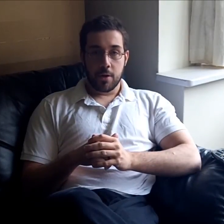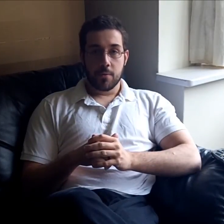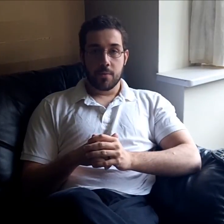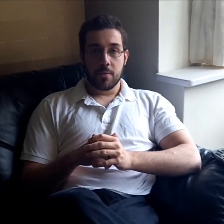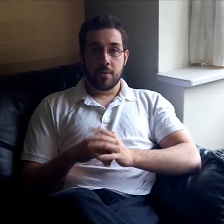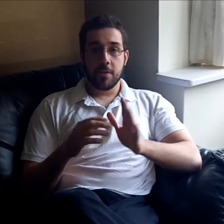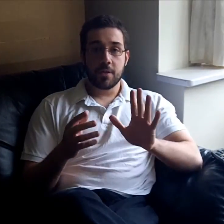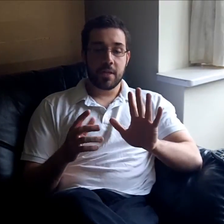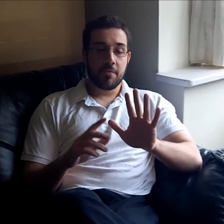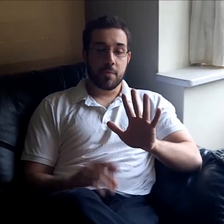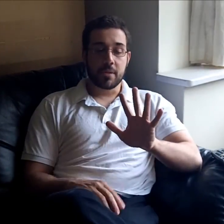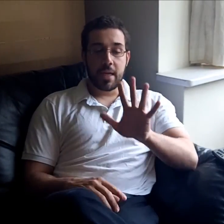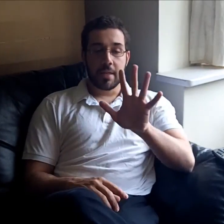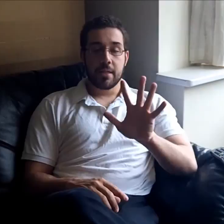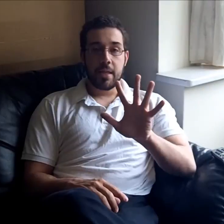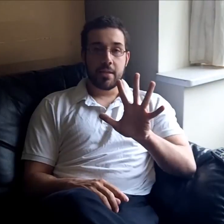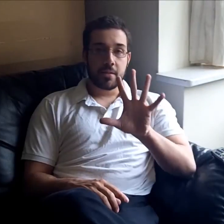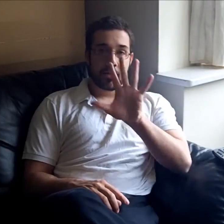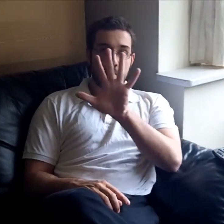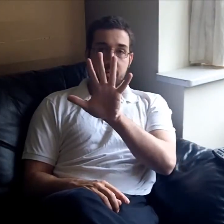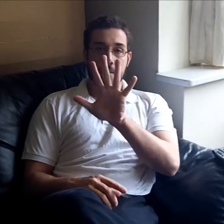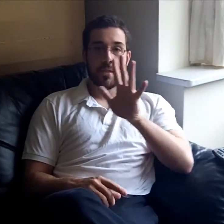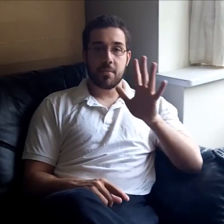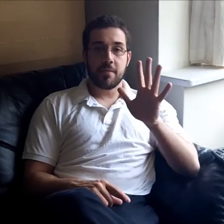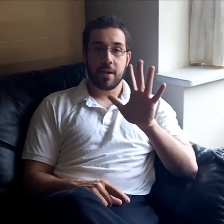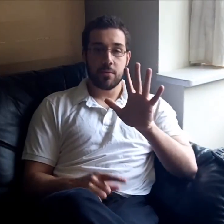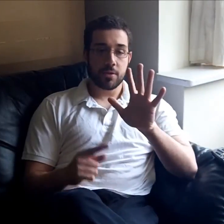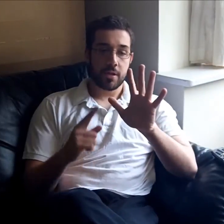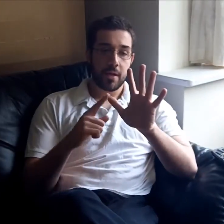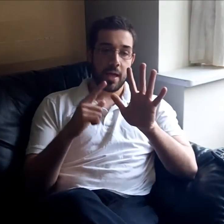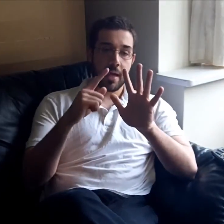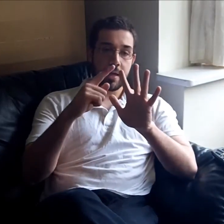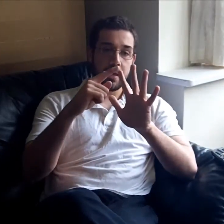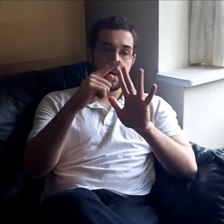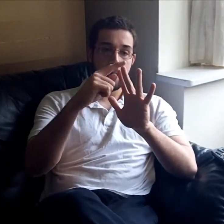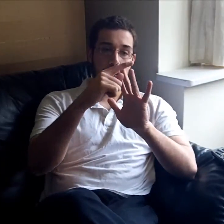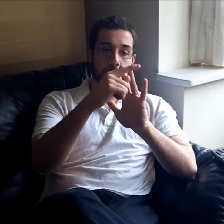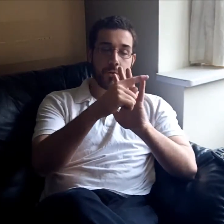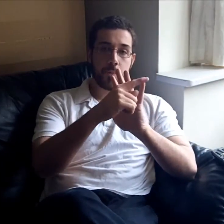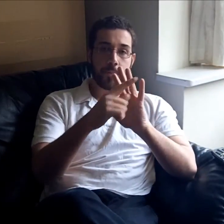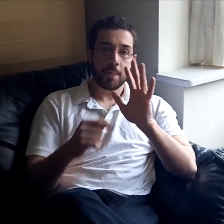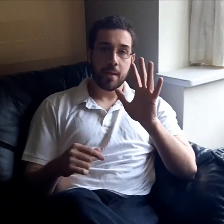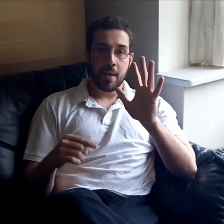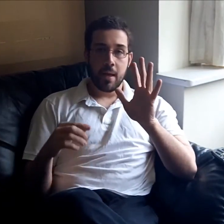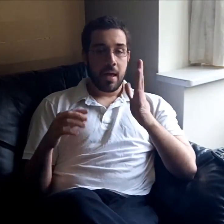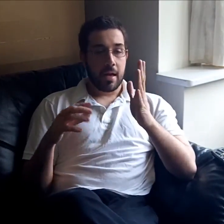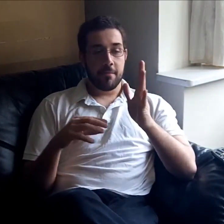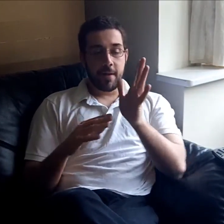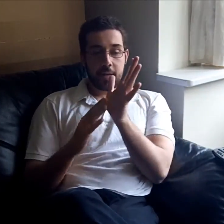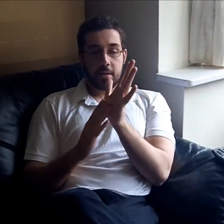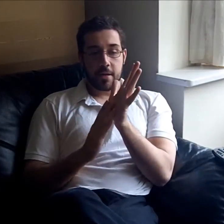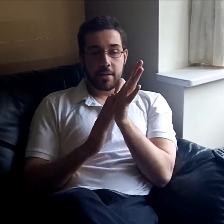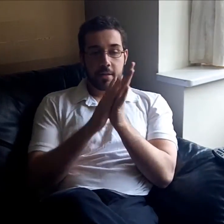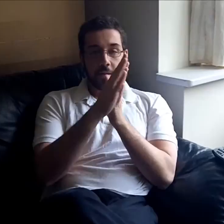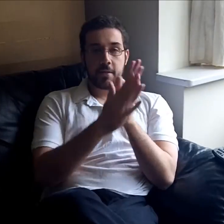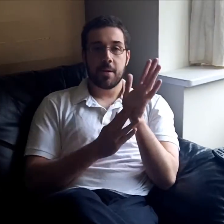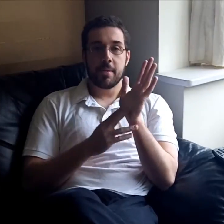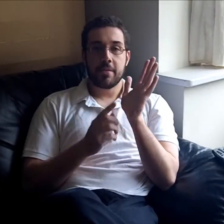So the first thing everyone says is, these are my vowels, A, E, I, O, U. And in fact, guys, this is my piece of